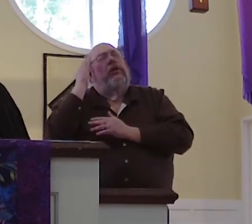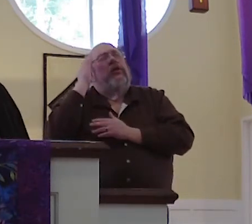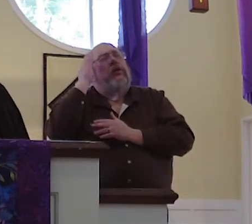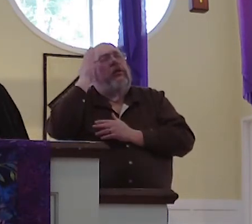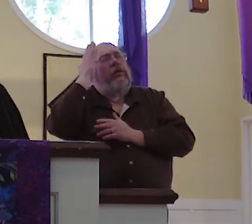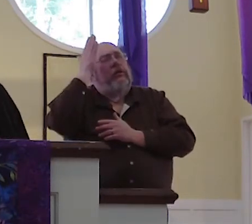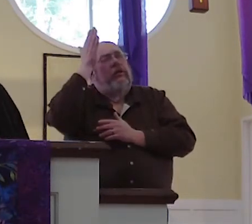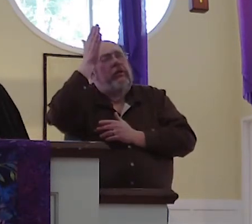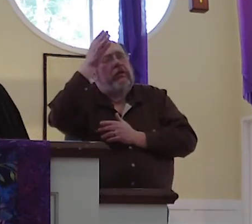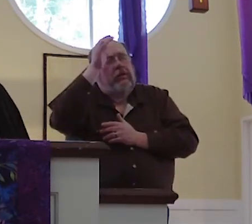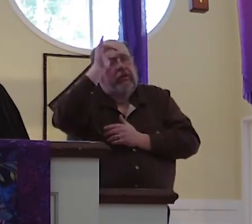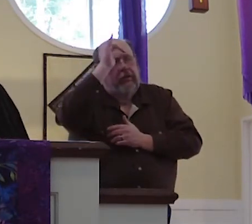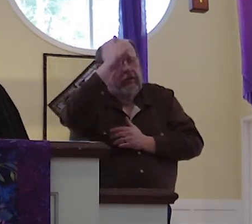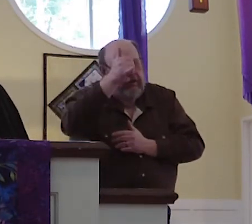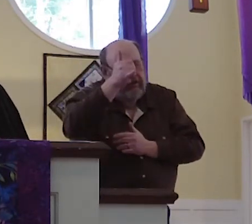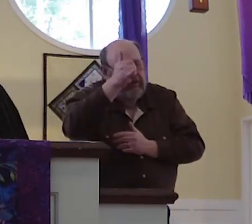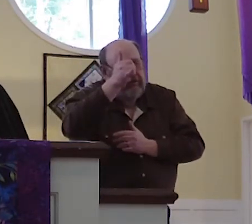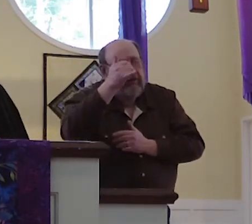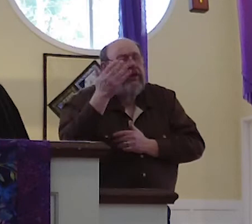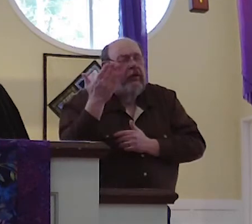of what we need.